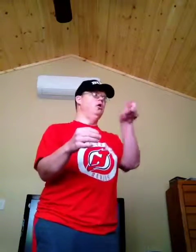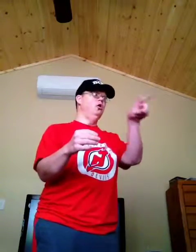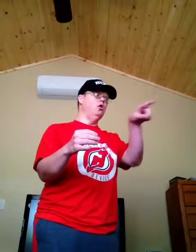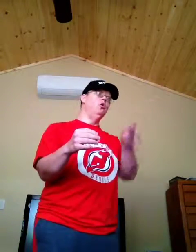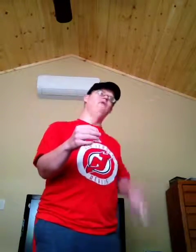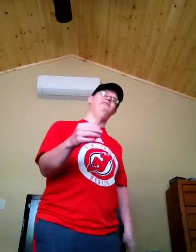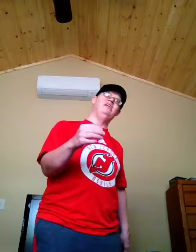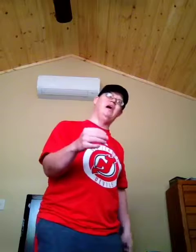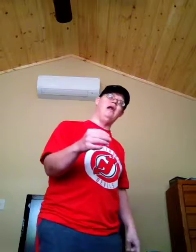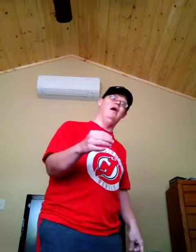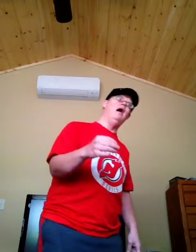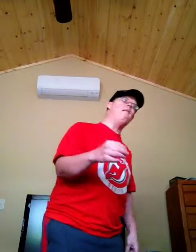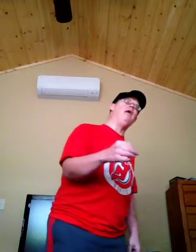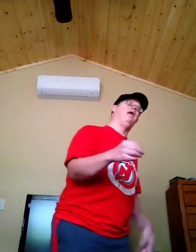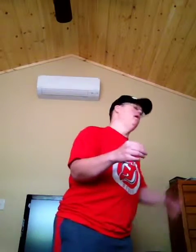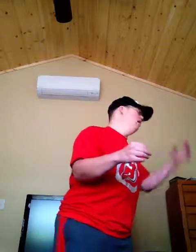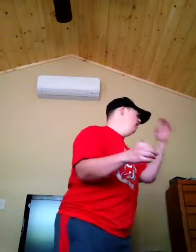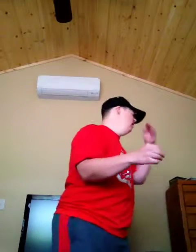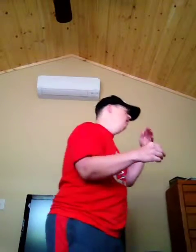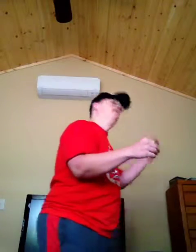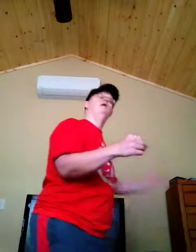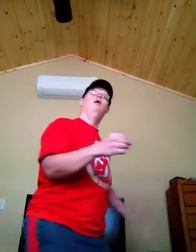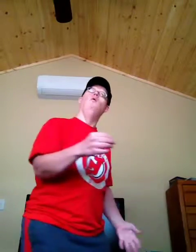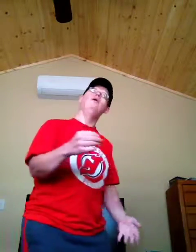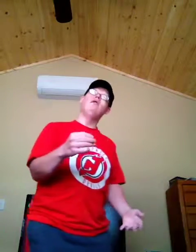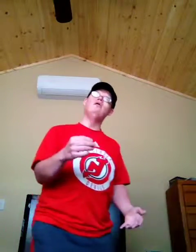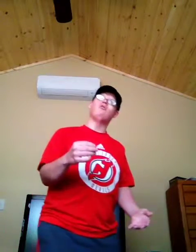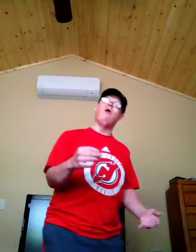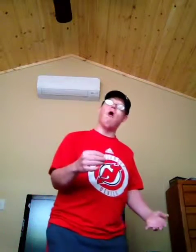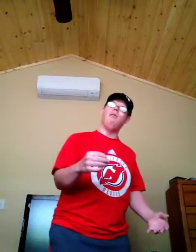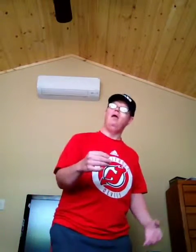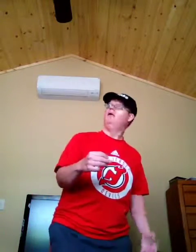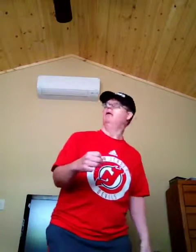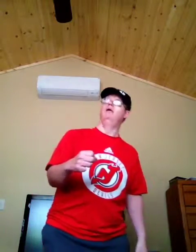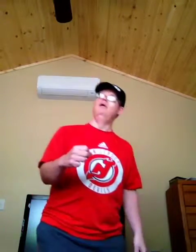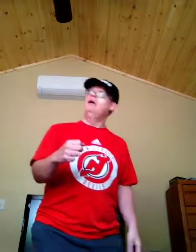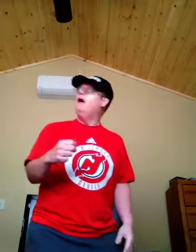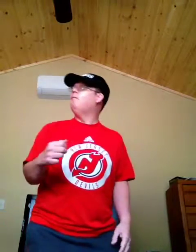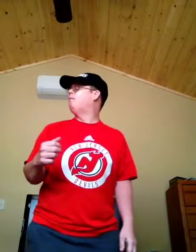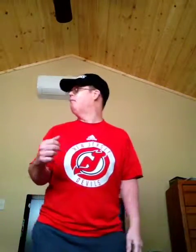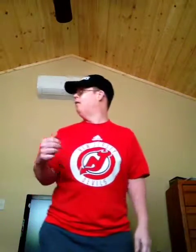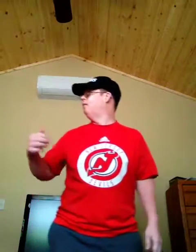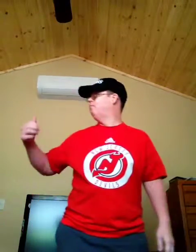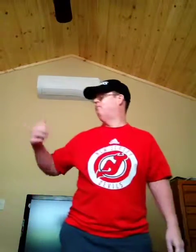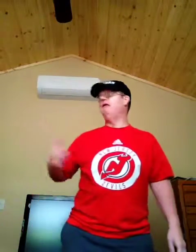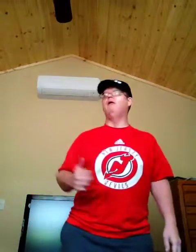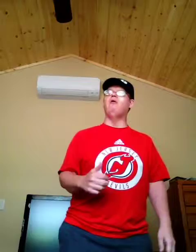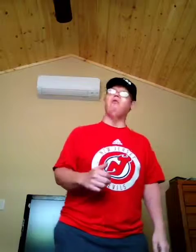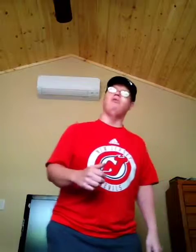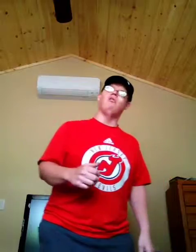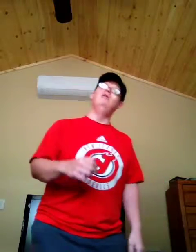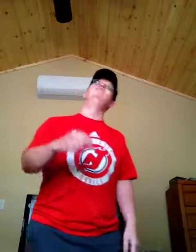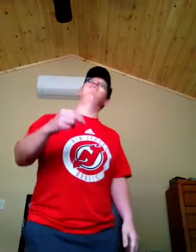drink up your vagina. I'm like, what did you just call me? And my cousin says,